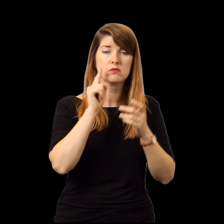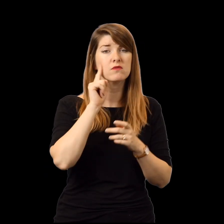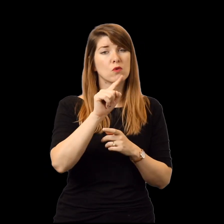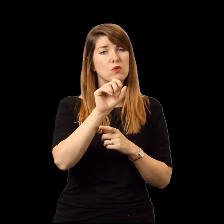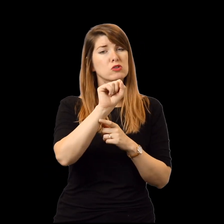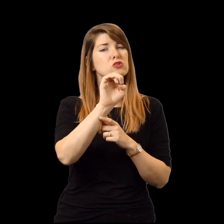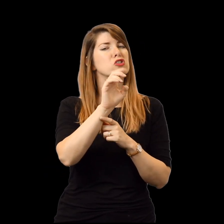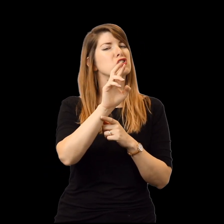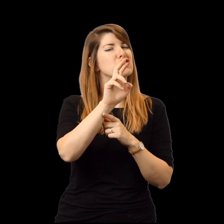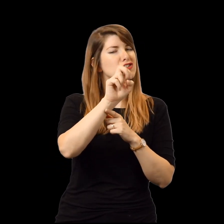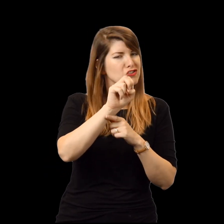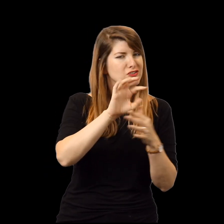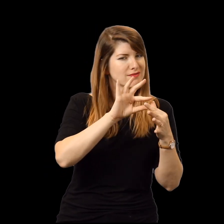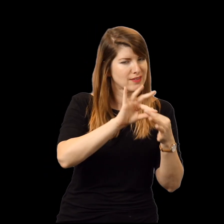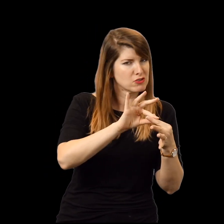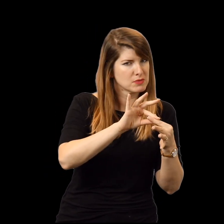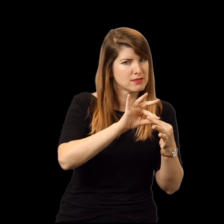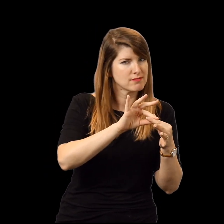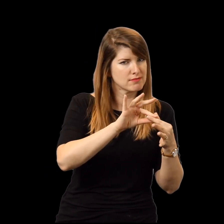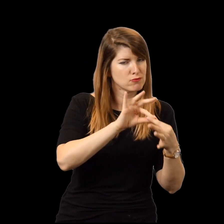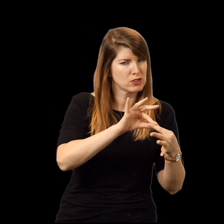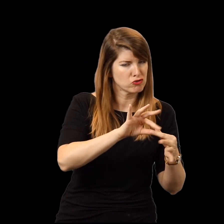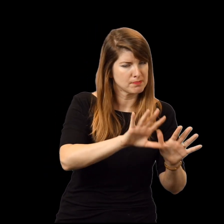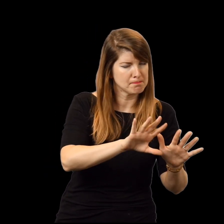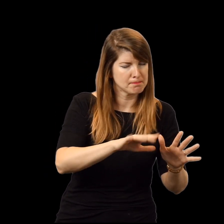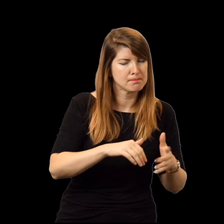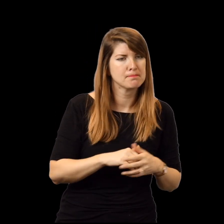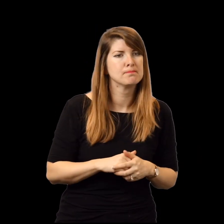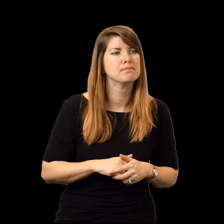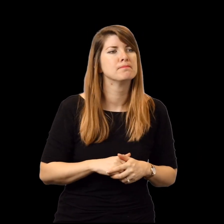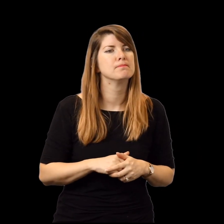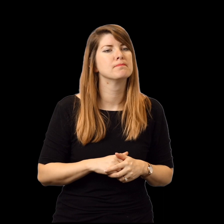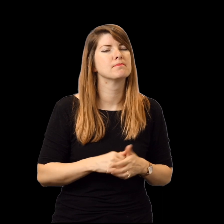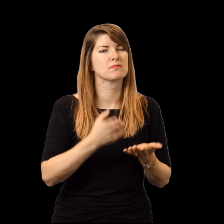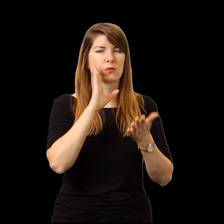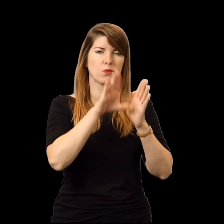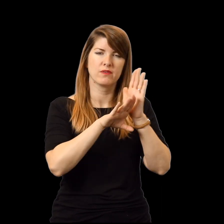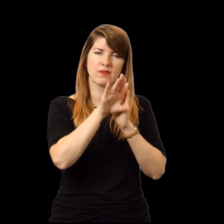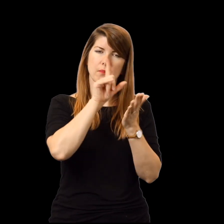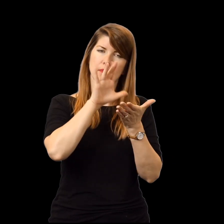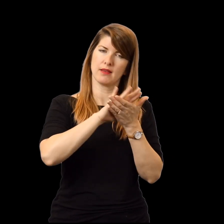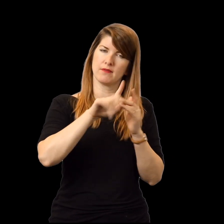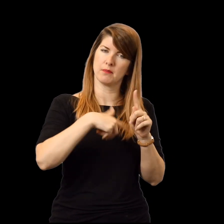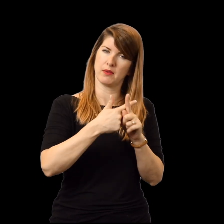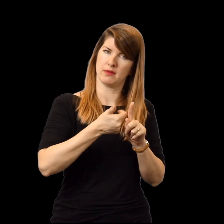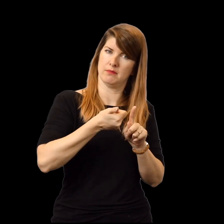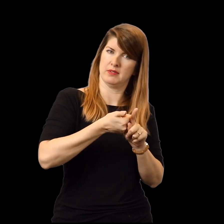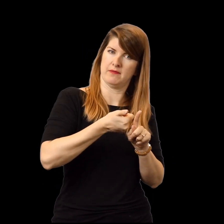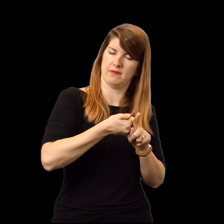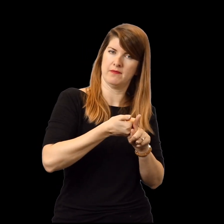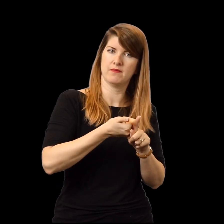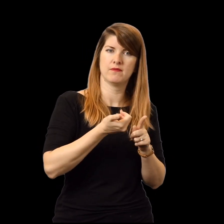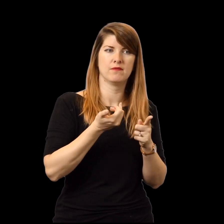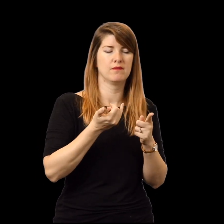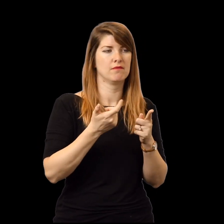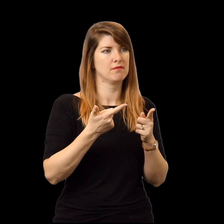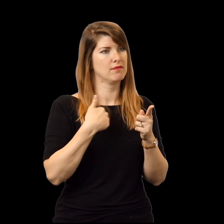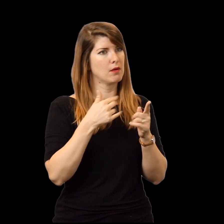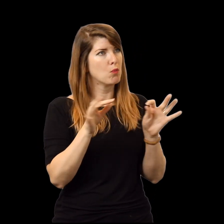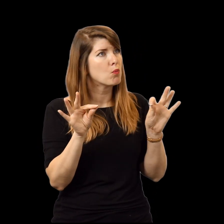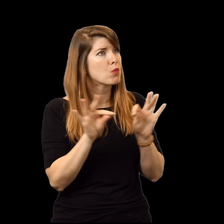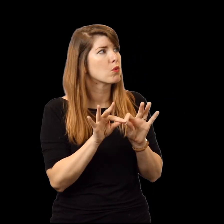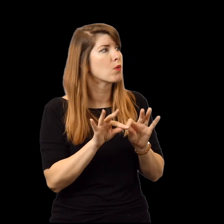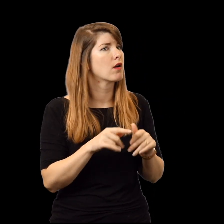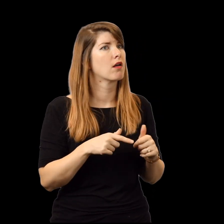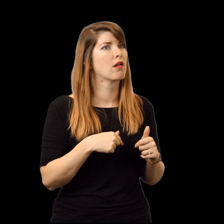securely attached children, or children who have securely attached relationships. They develop beliefs about themselves that